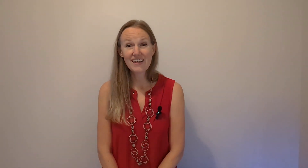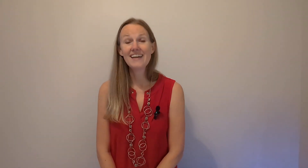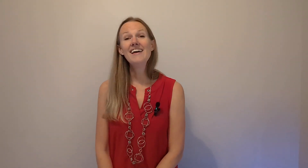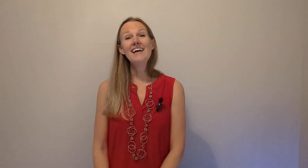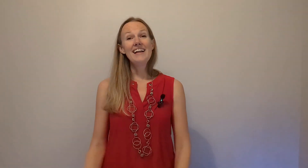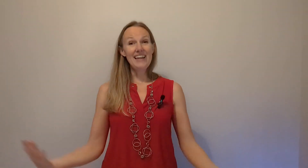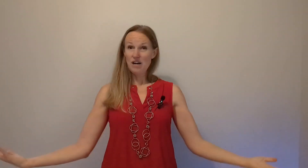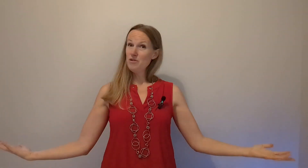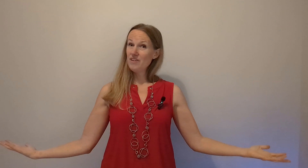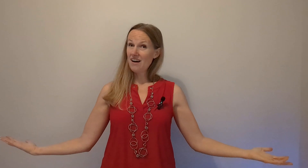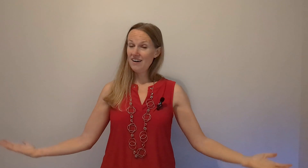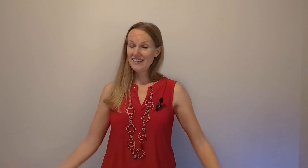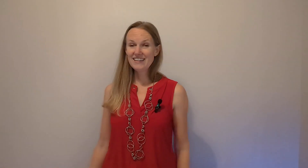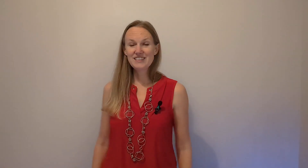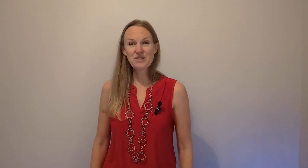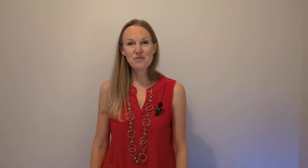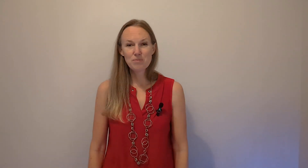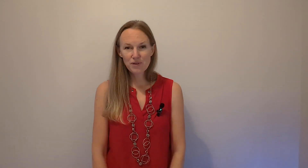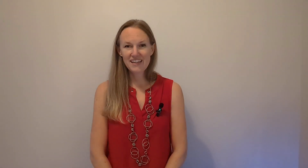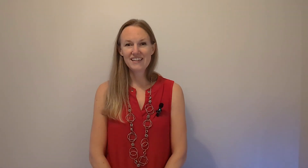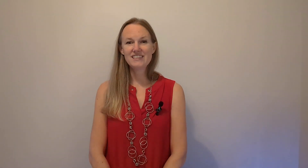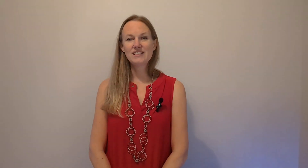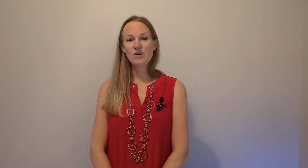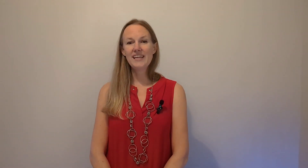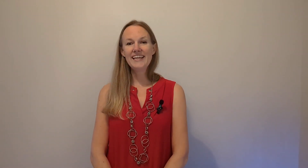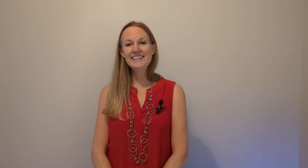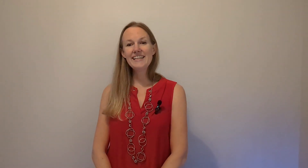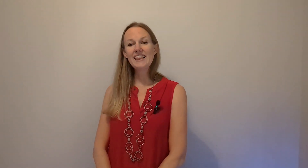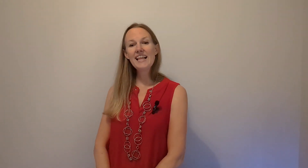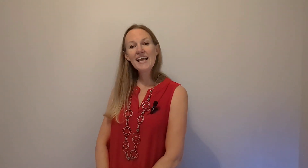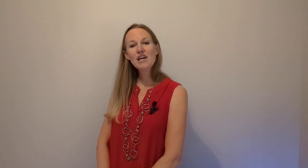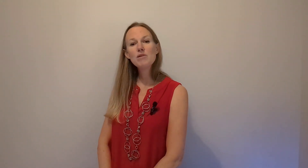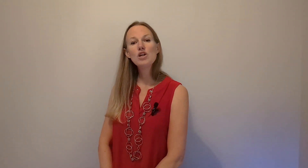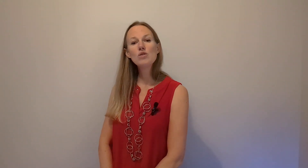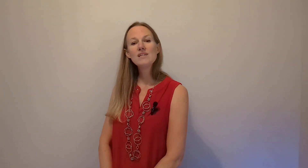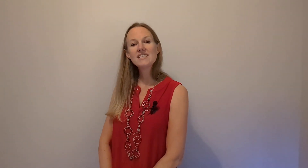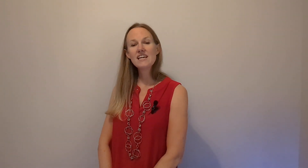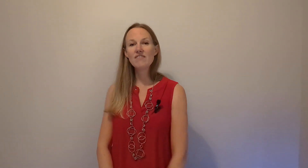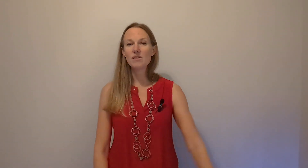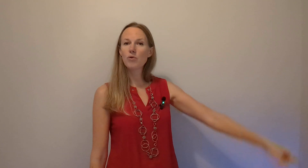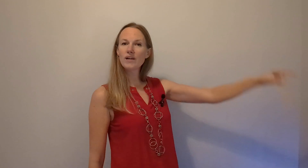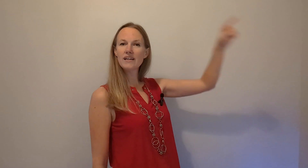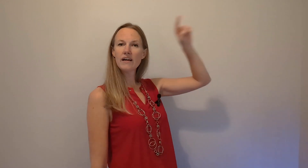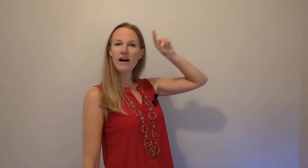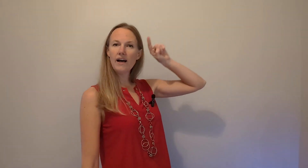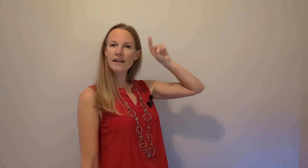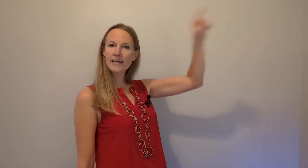Okay, now moving on to the bridge. So he's the lamb who was given, pointing to God.